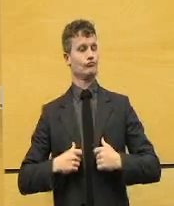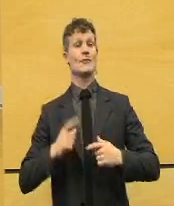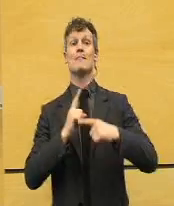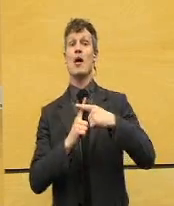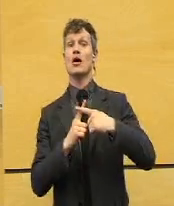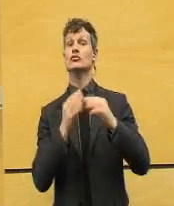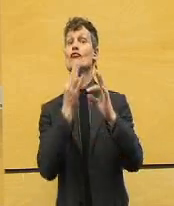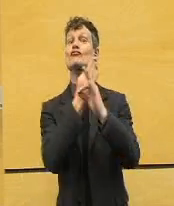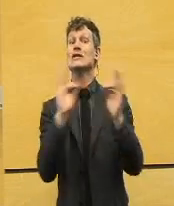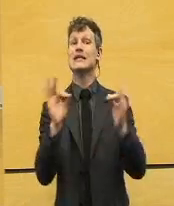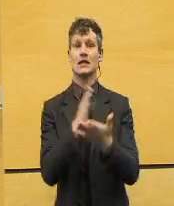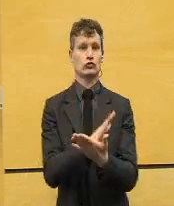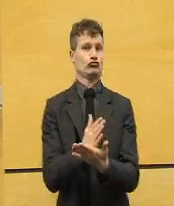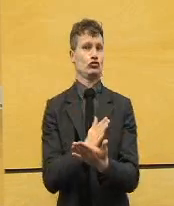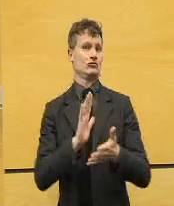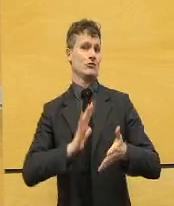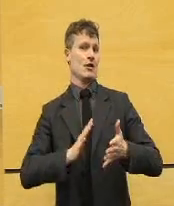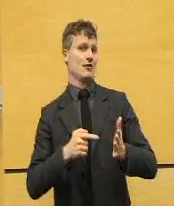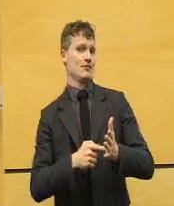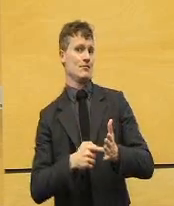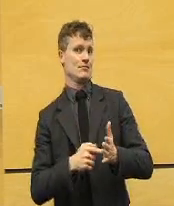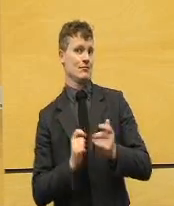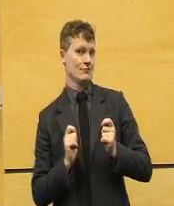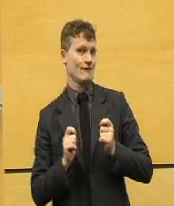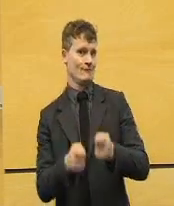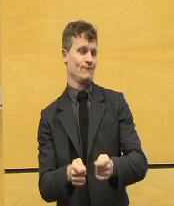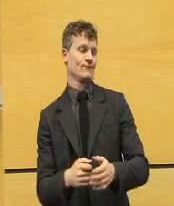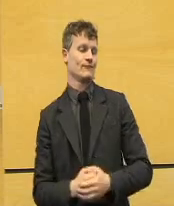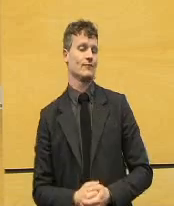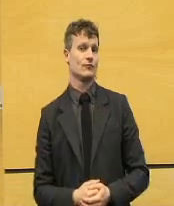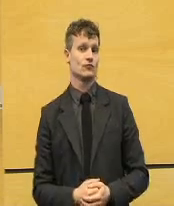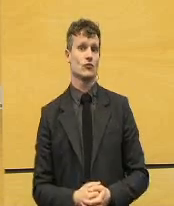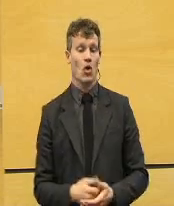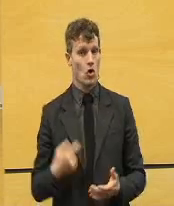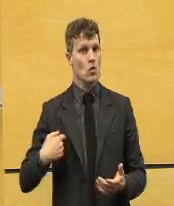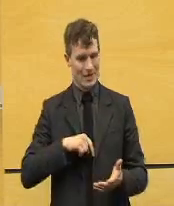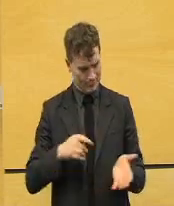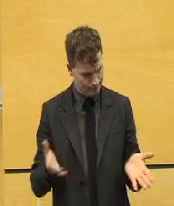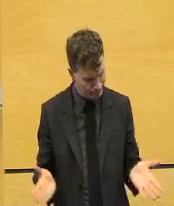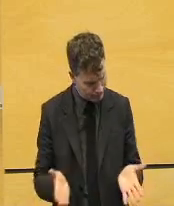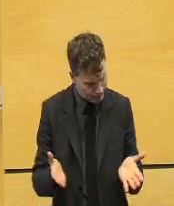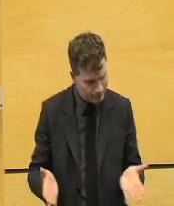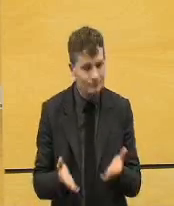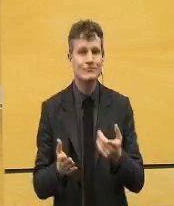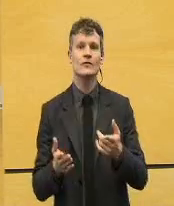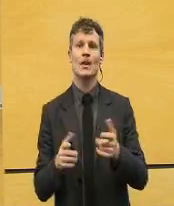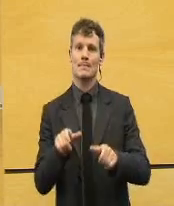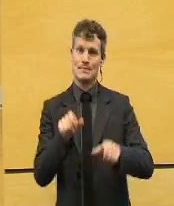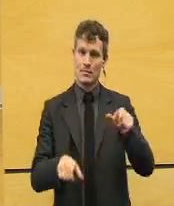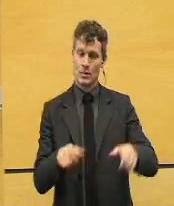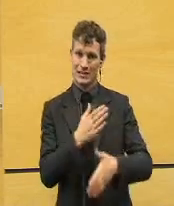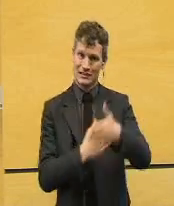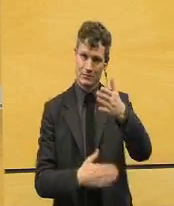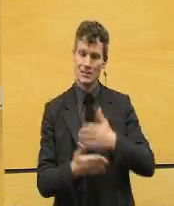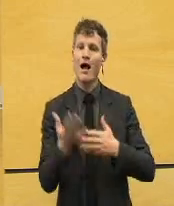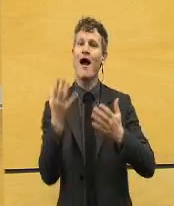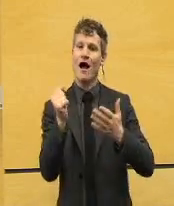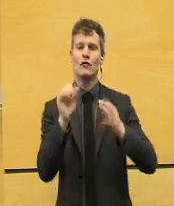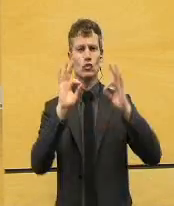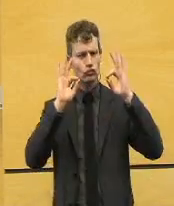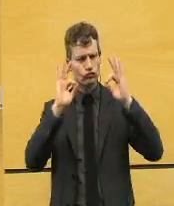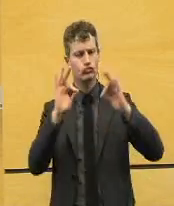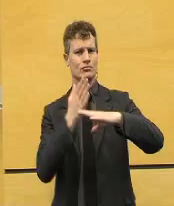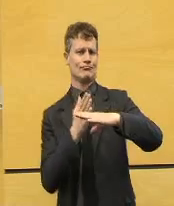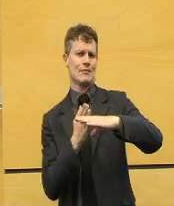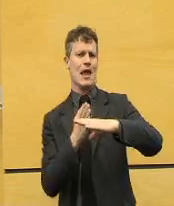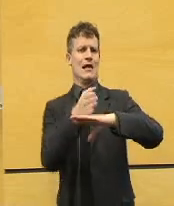the importance of the access to justice for persons with disability, even though there is an absence of